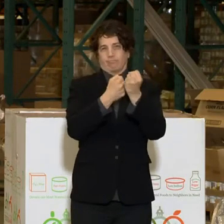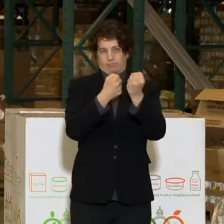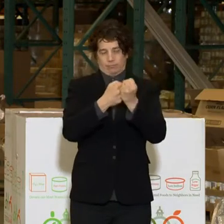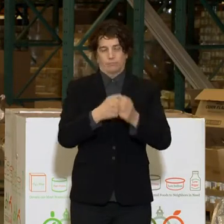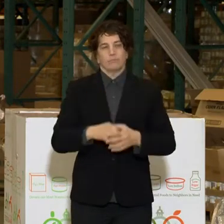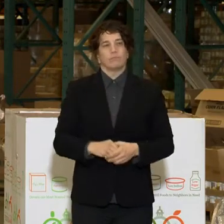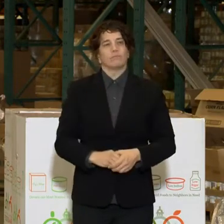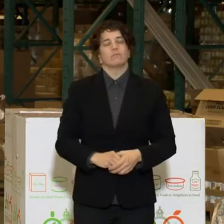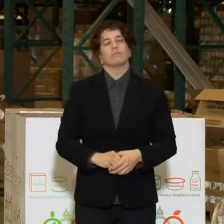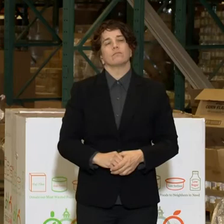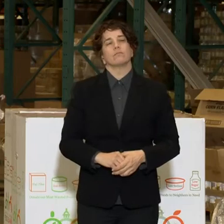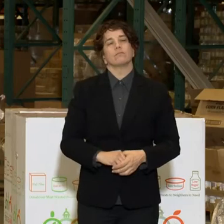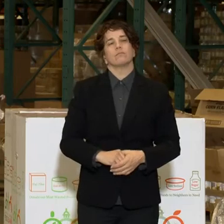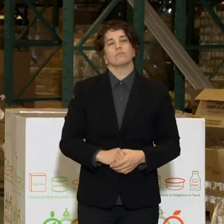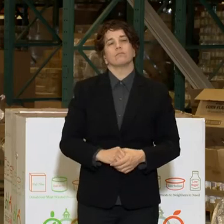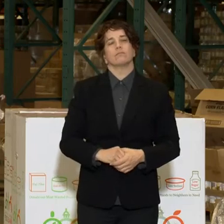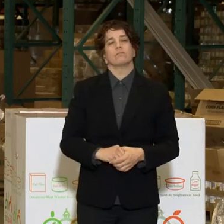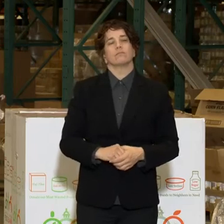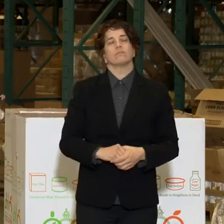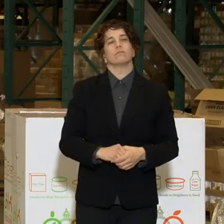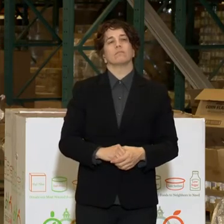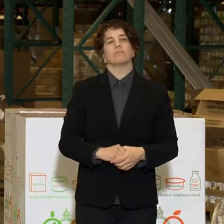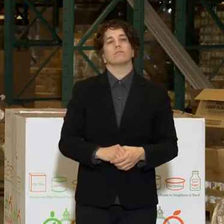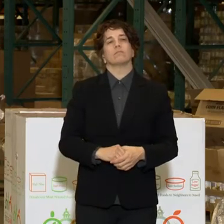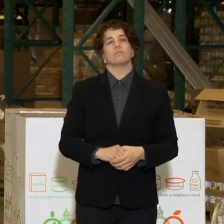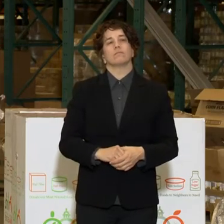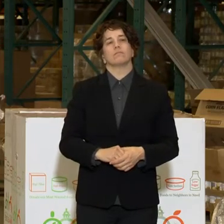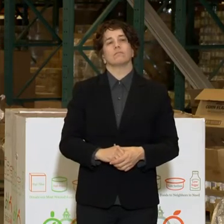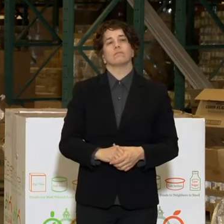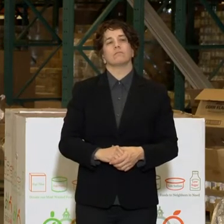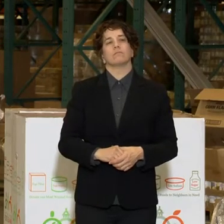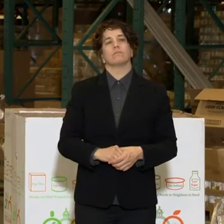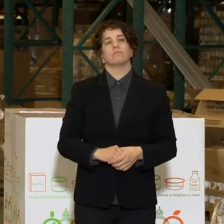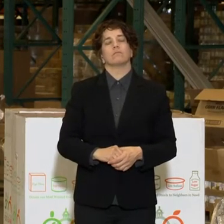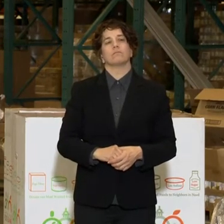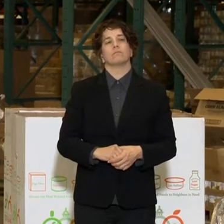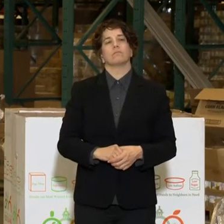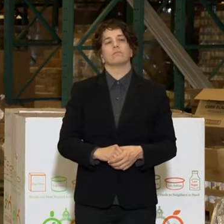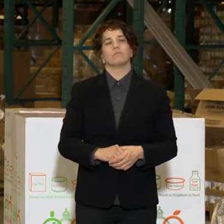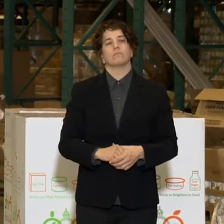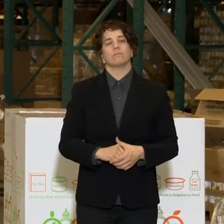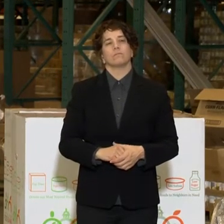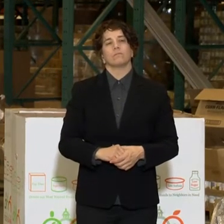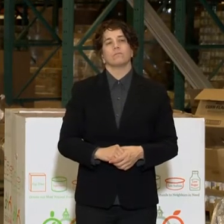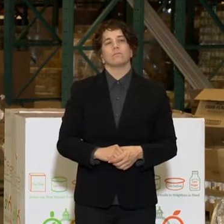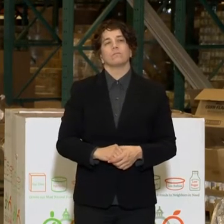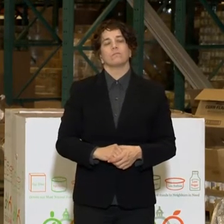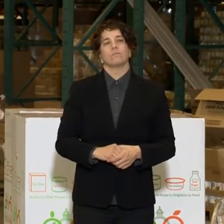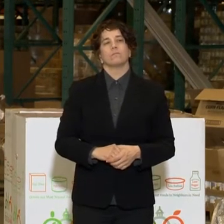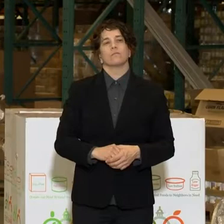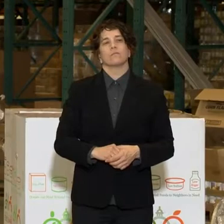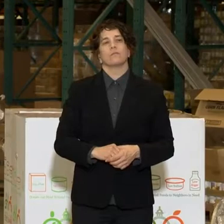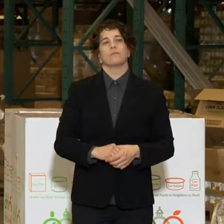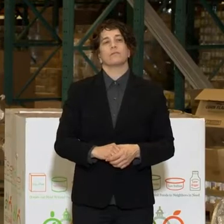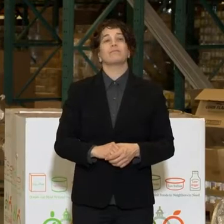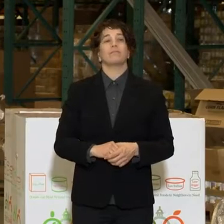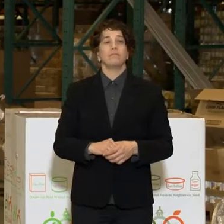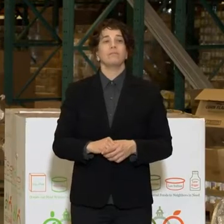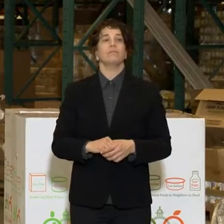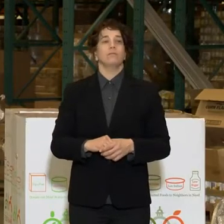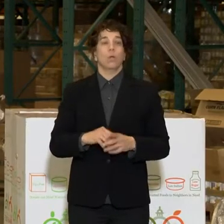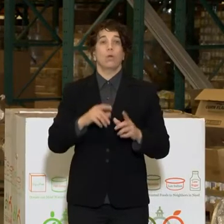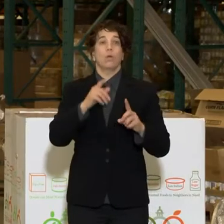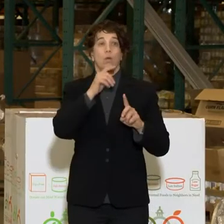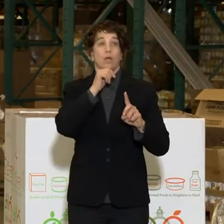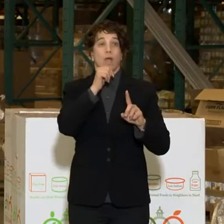to provide residents, essential personnel deemed ineligible for unemployment insurance, to